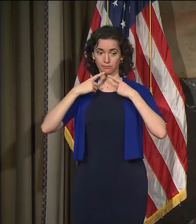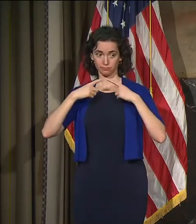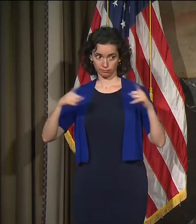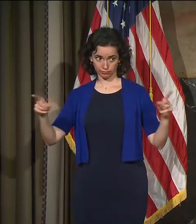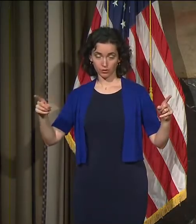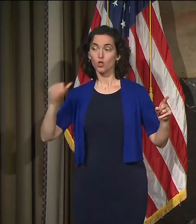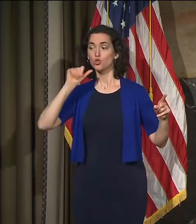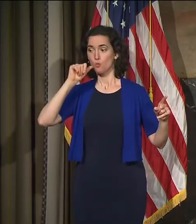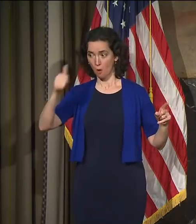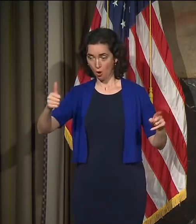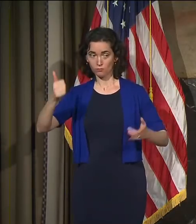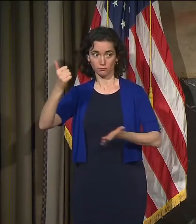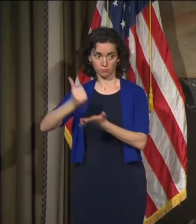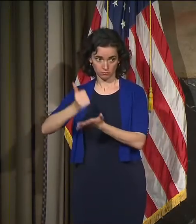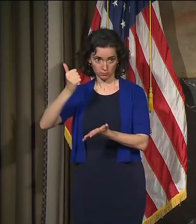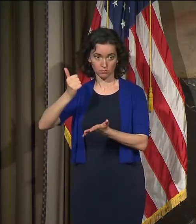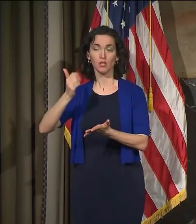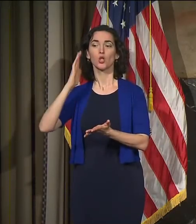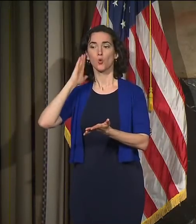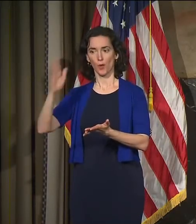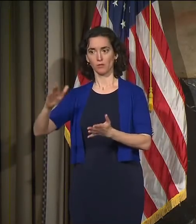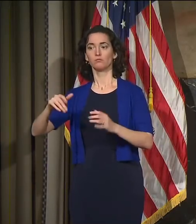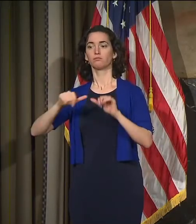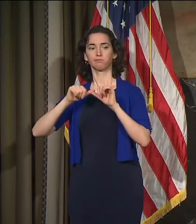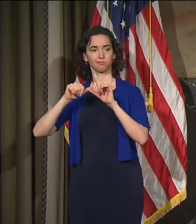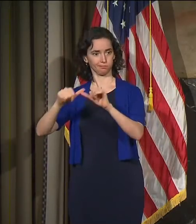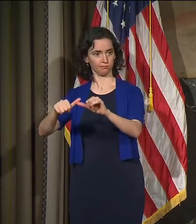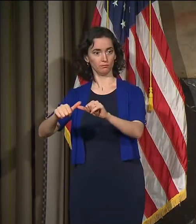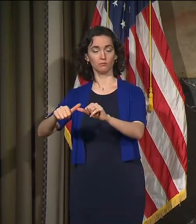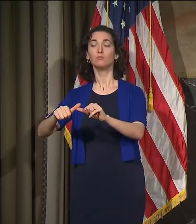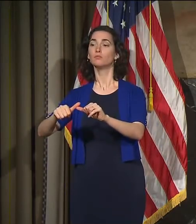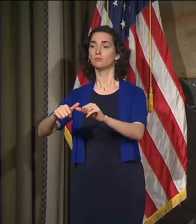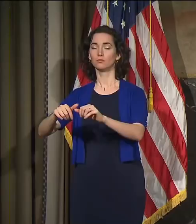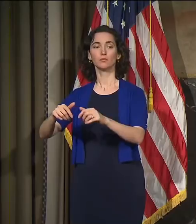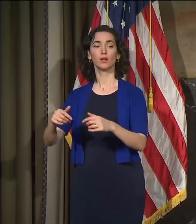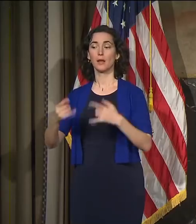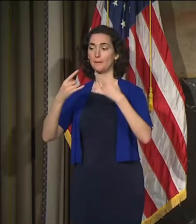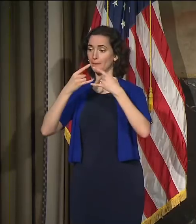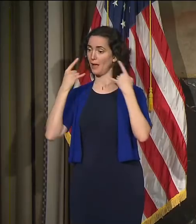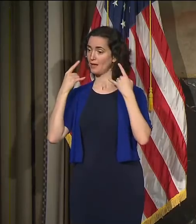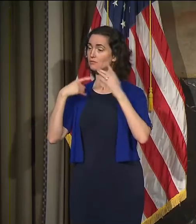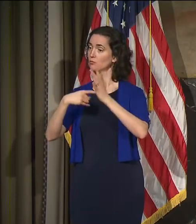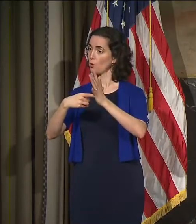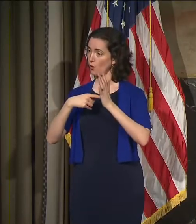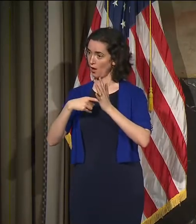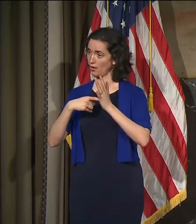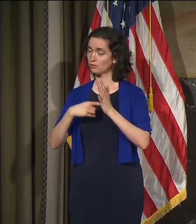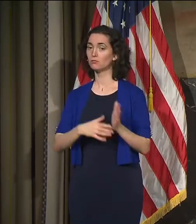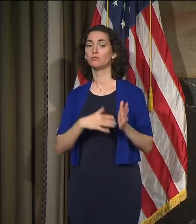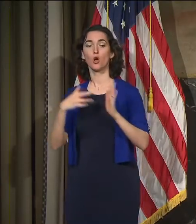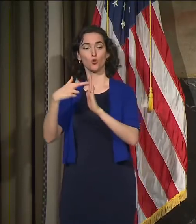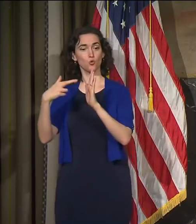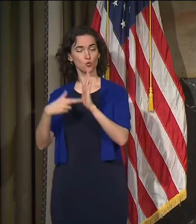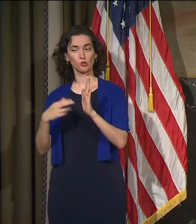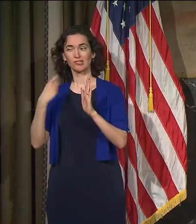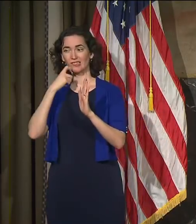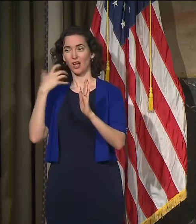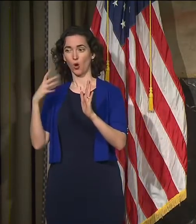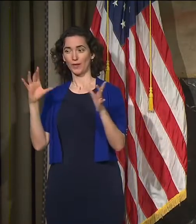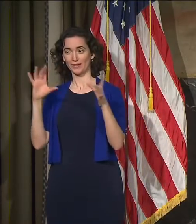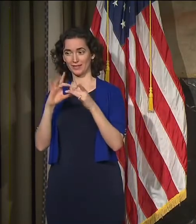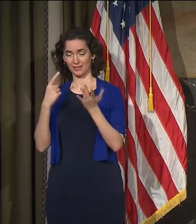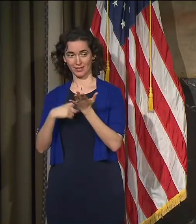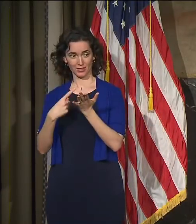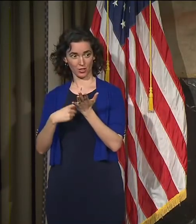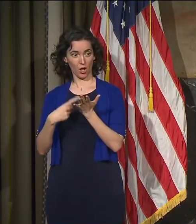issue tomorrow will be valid and in place. The mask mandate's part of that. The restrictions we talked about earlier